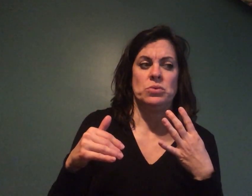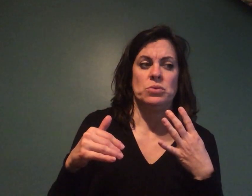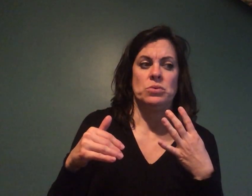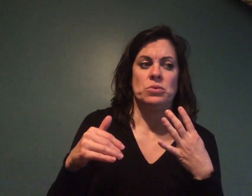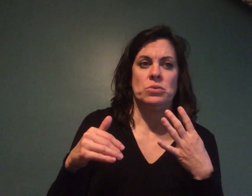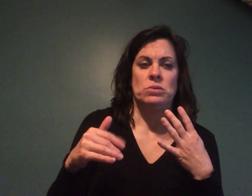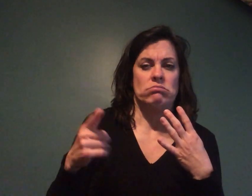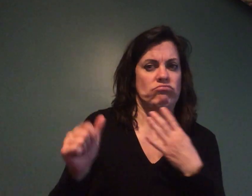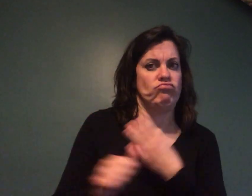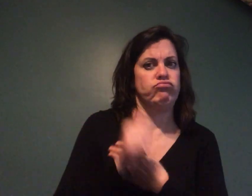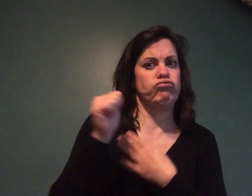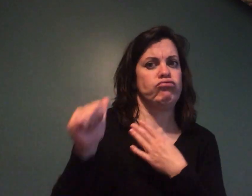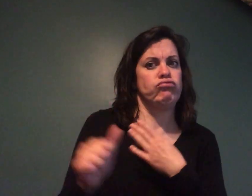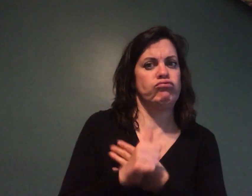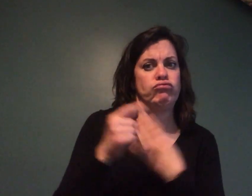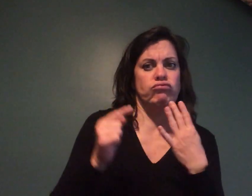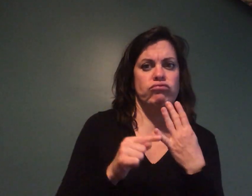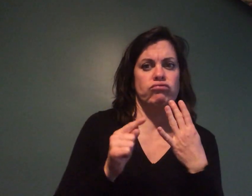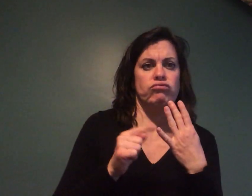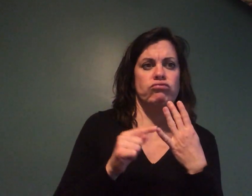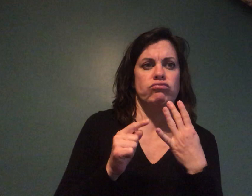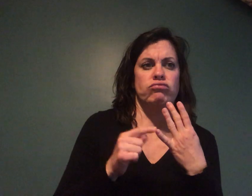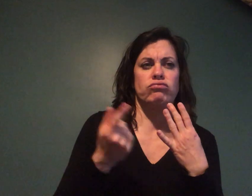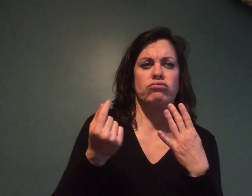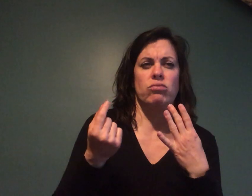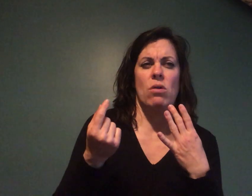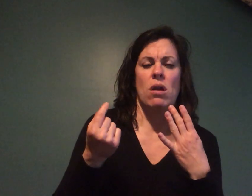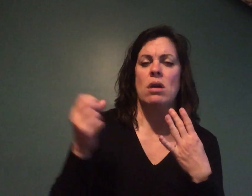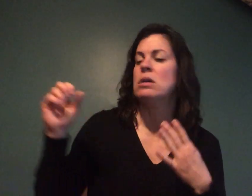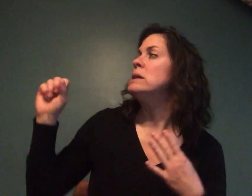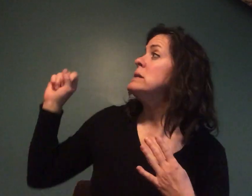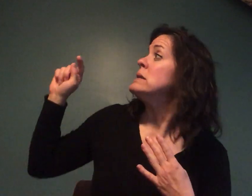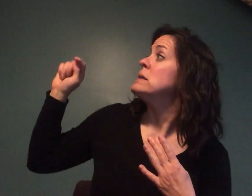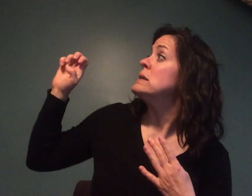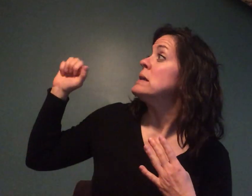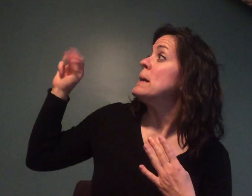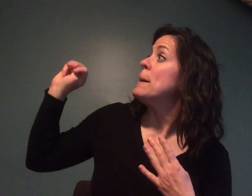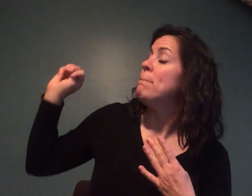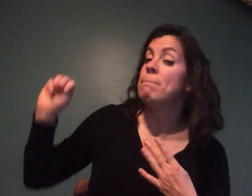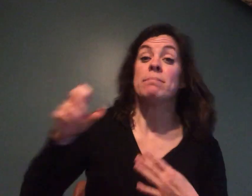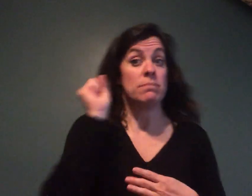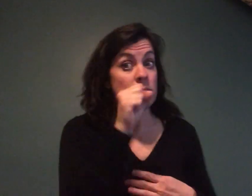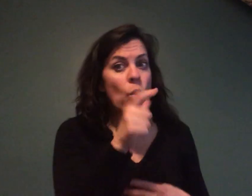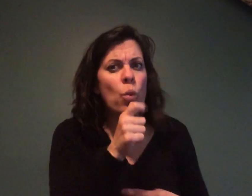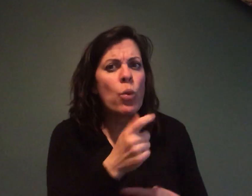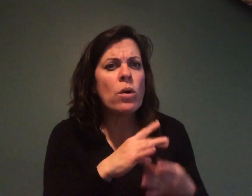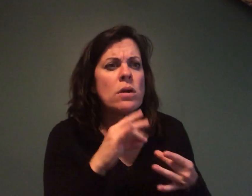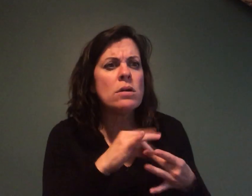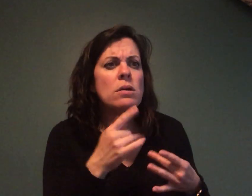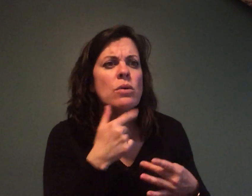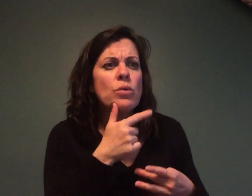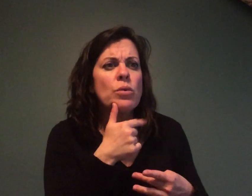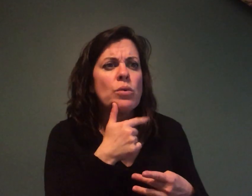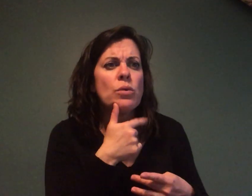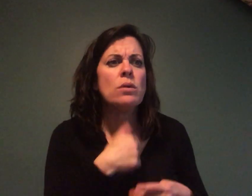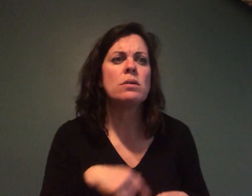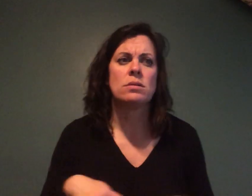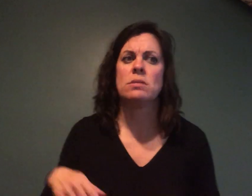Sam. Sam. Okay. Steam. Yeah. Gas, electric. Go Sam.